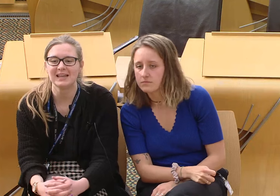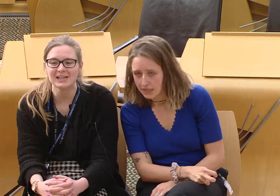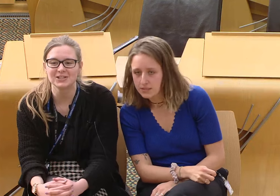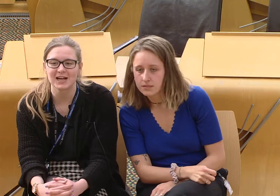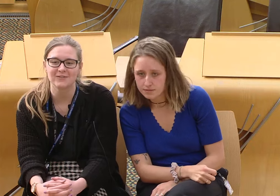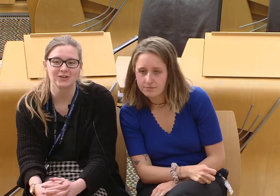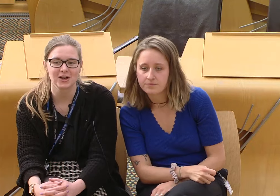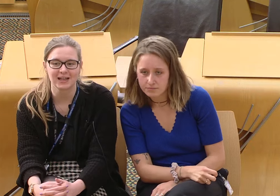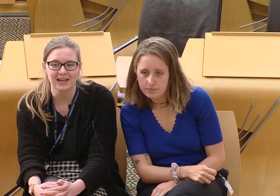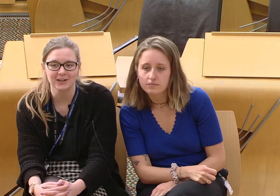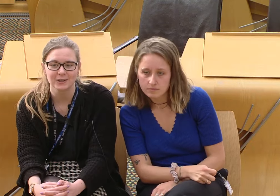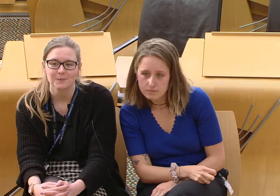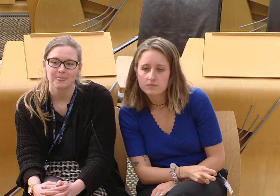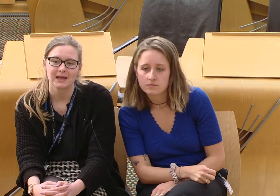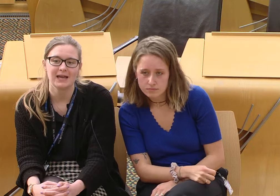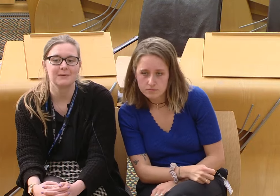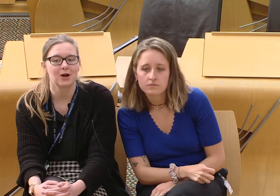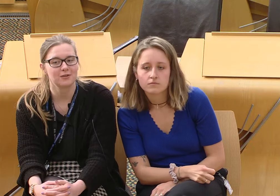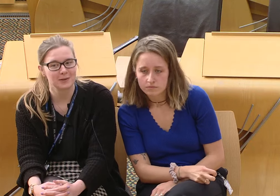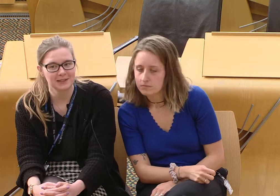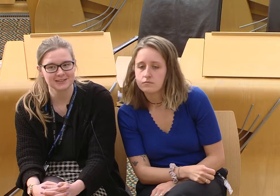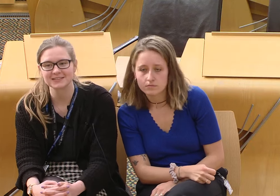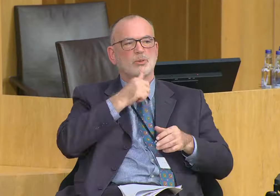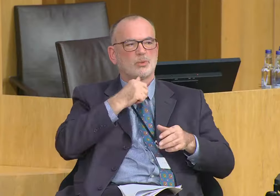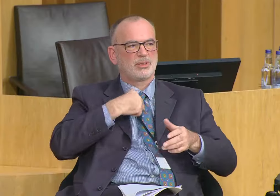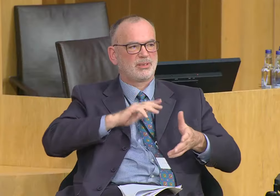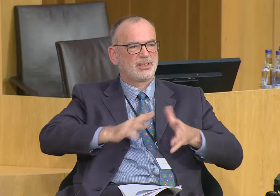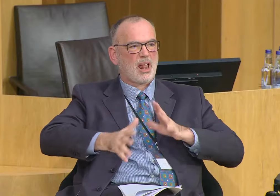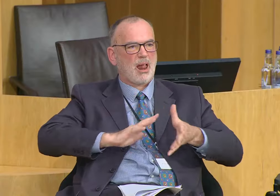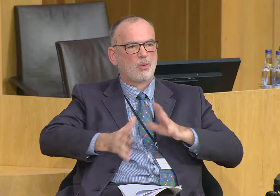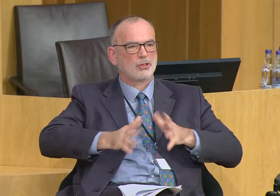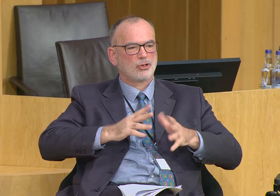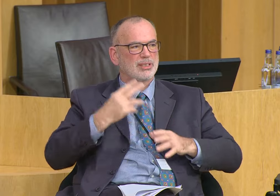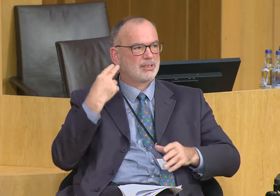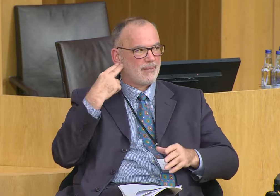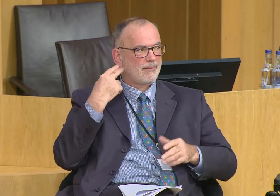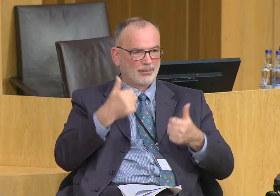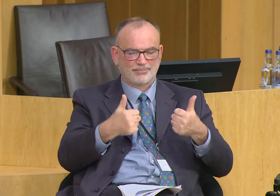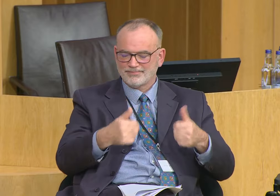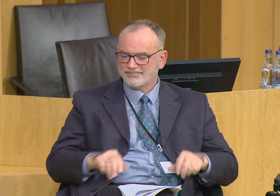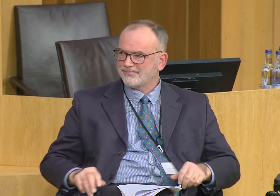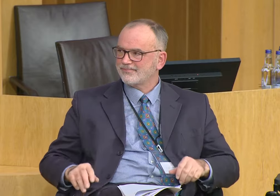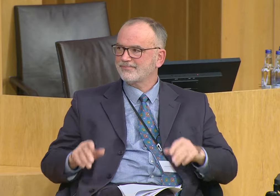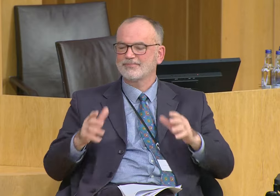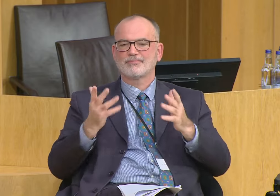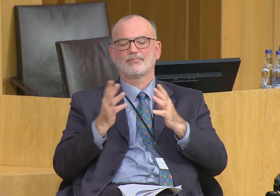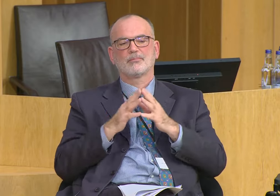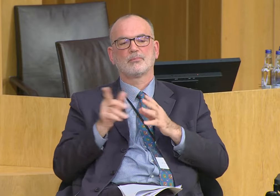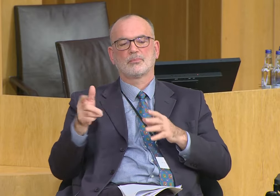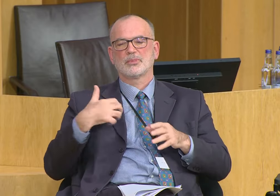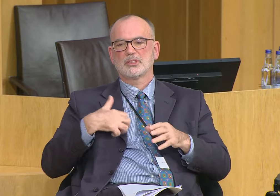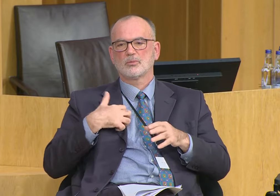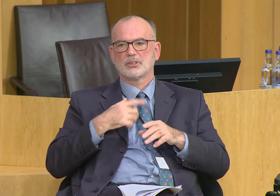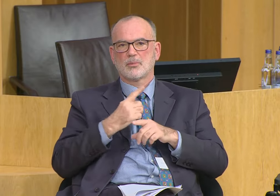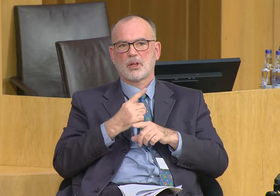am middle-aged, I've got dark hair, I've got a grey beard, and I use sign language to communicate as I am deaf. So I just wanted to add that